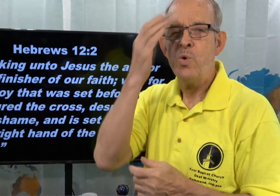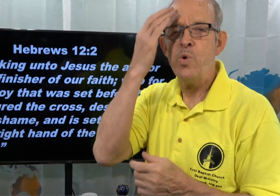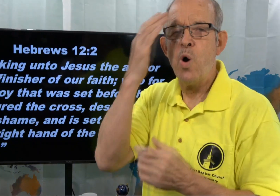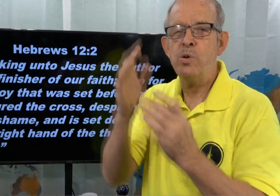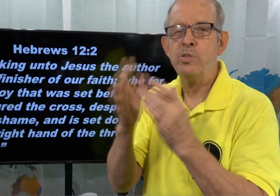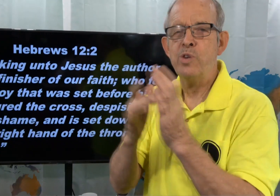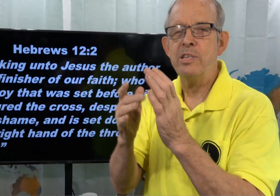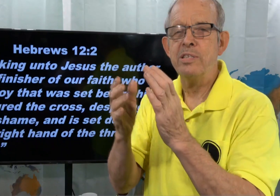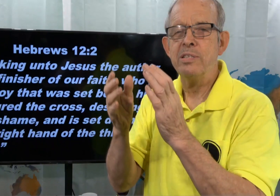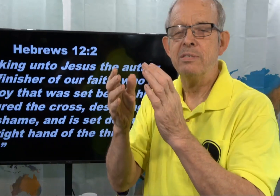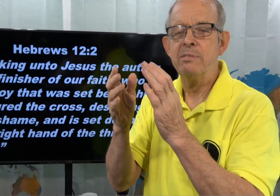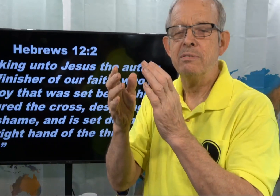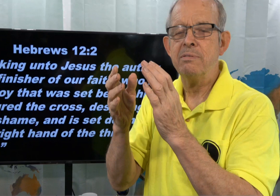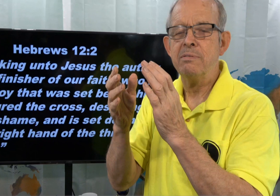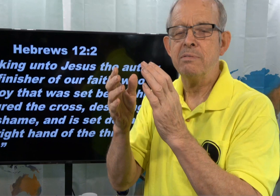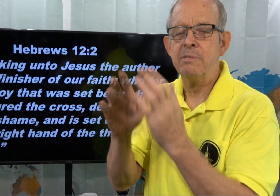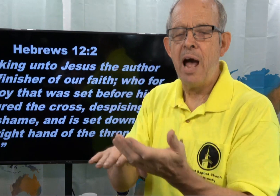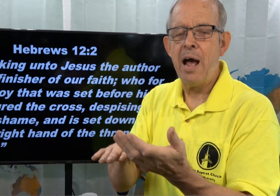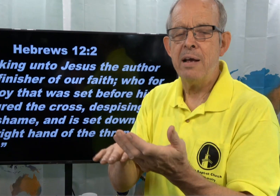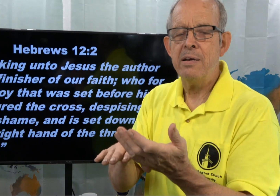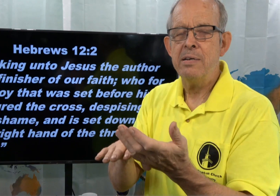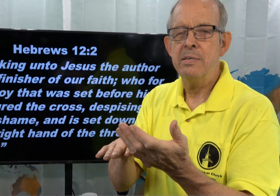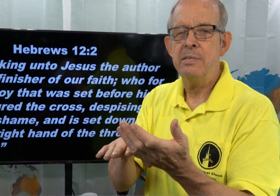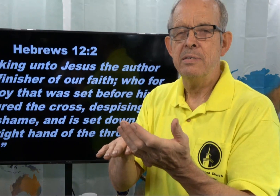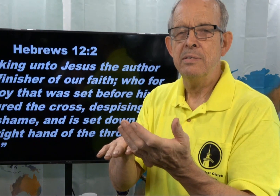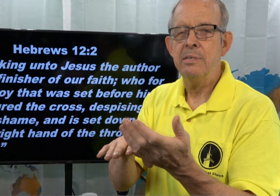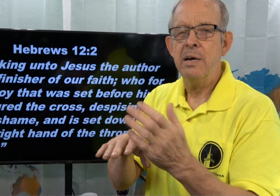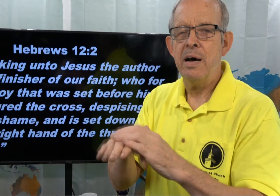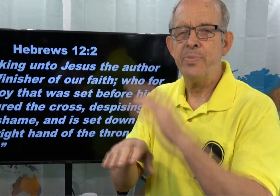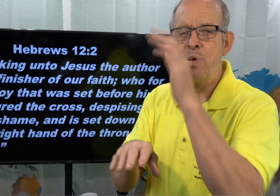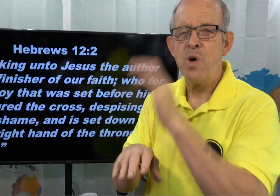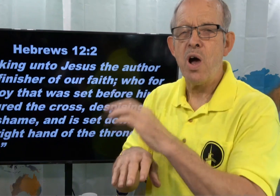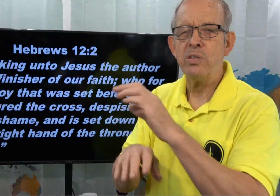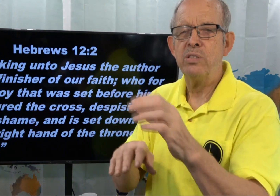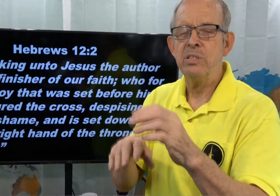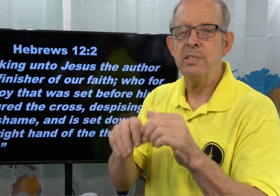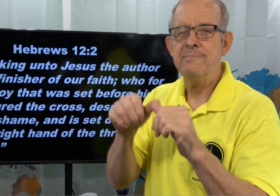You know Jesus died at the